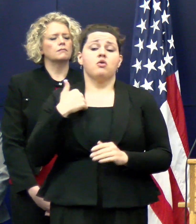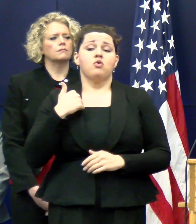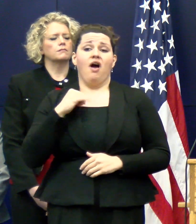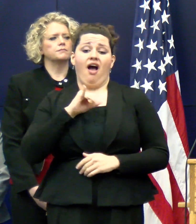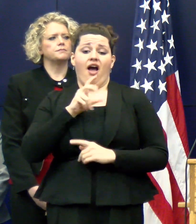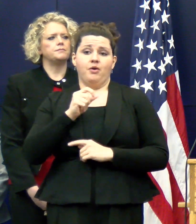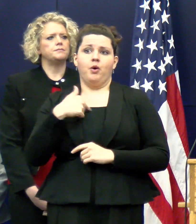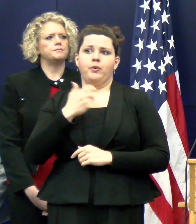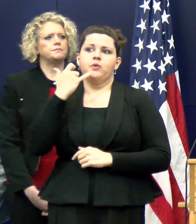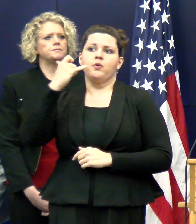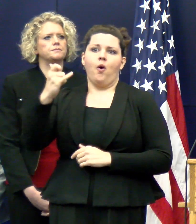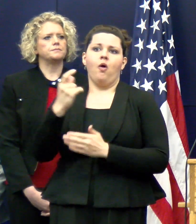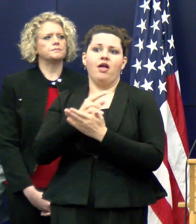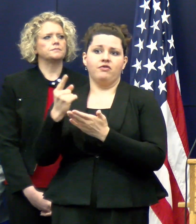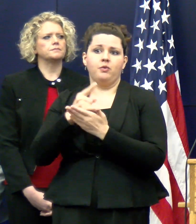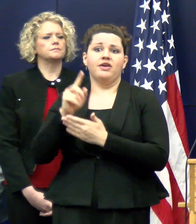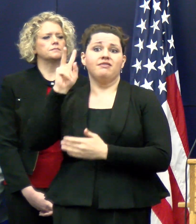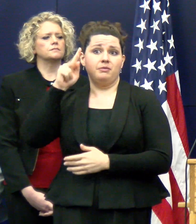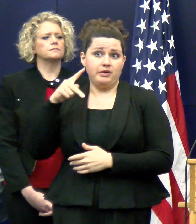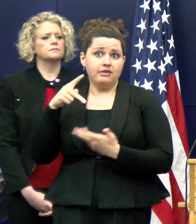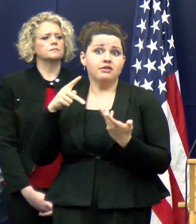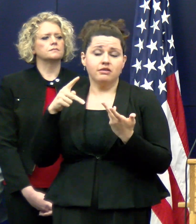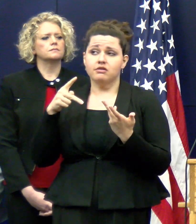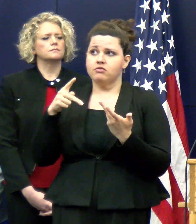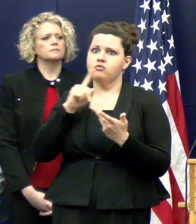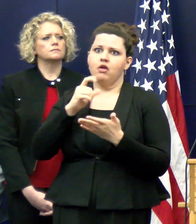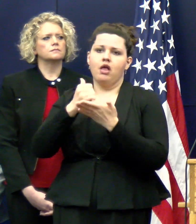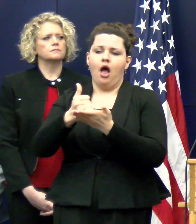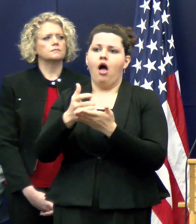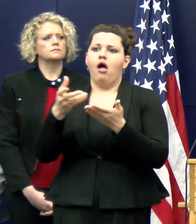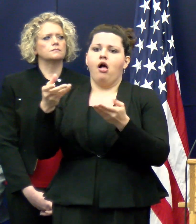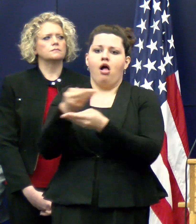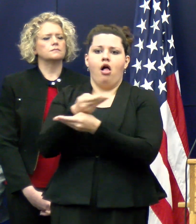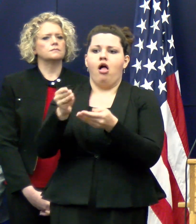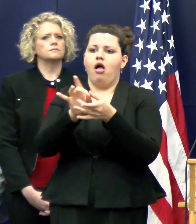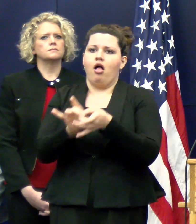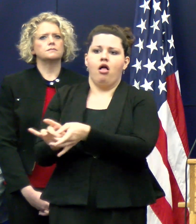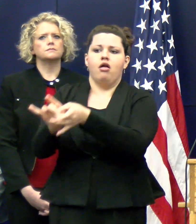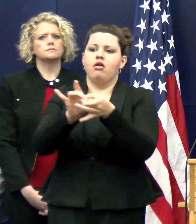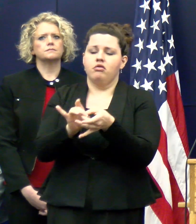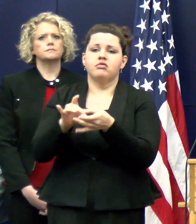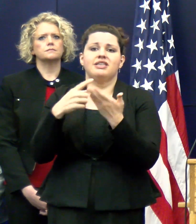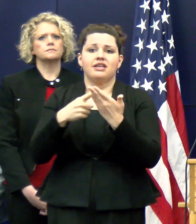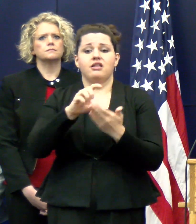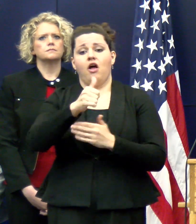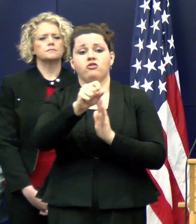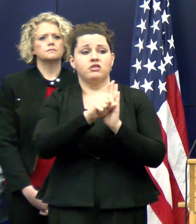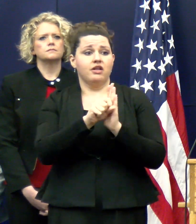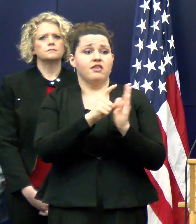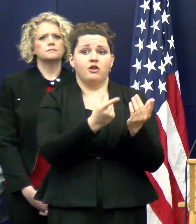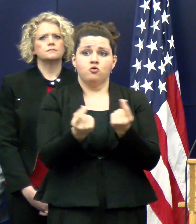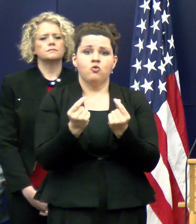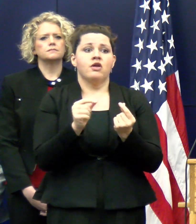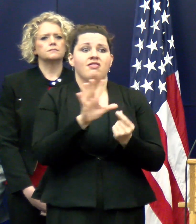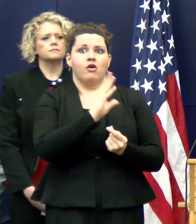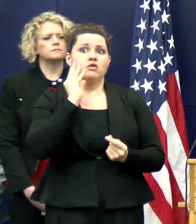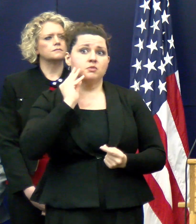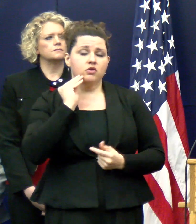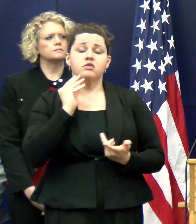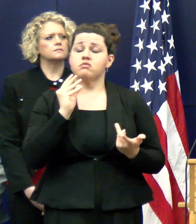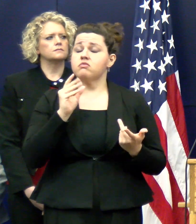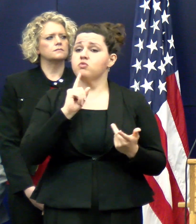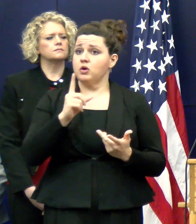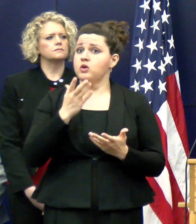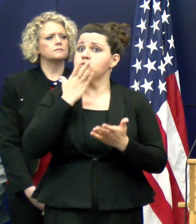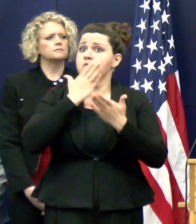the vice president. That's been very helpful to really coordinate and talk about what some of the other states are doing, what they're experiencing. That's a